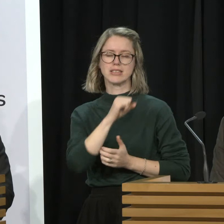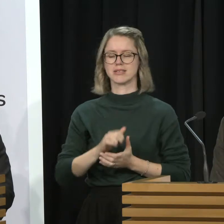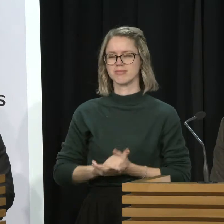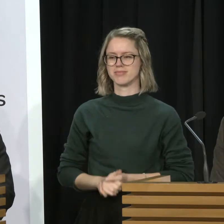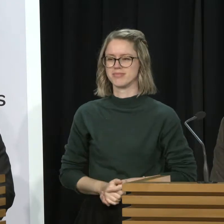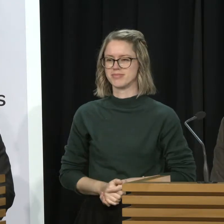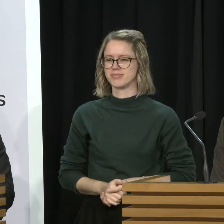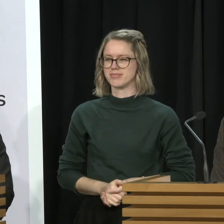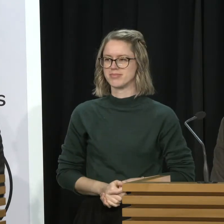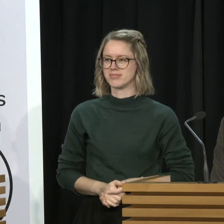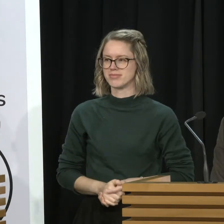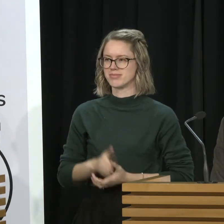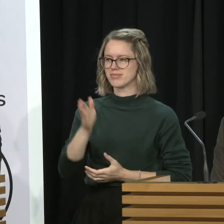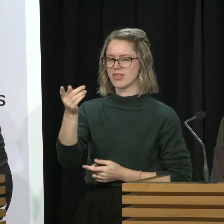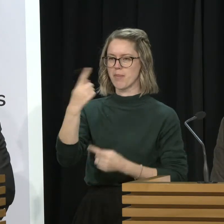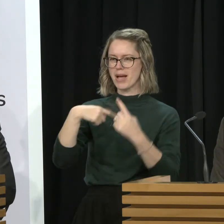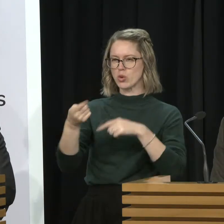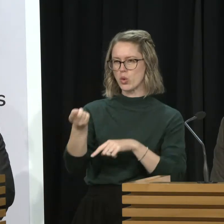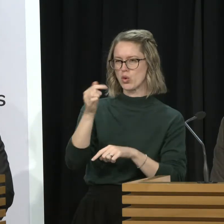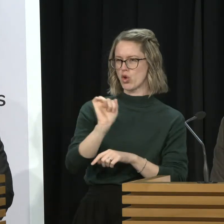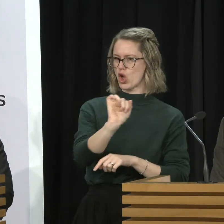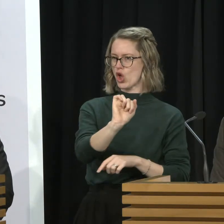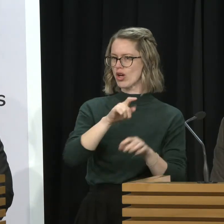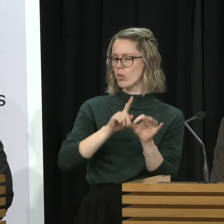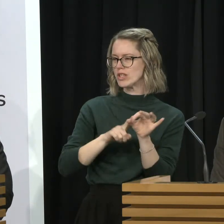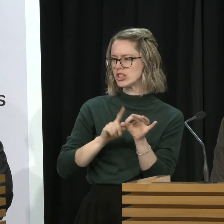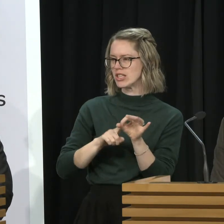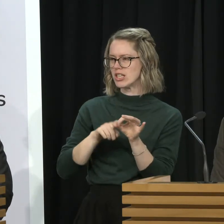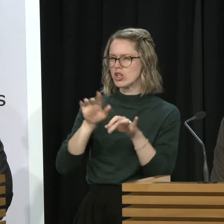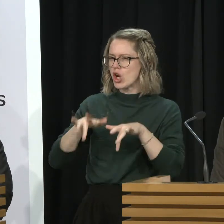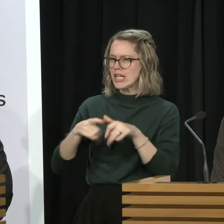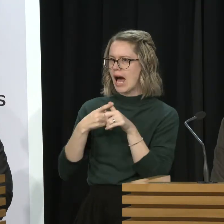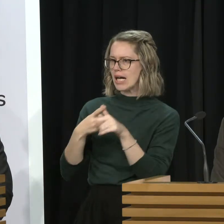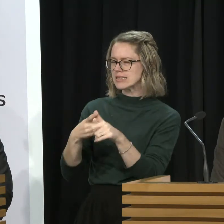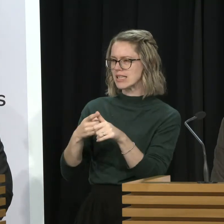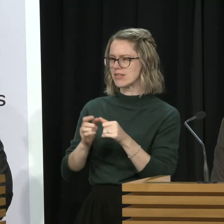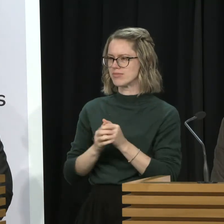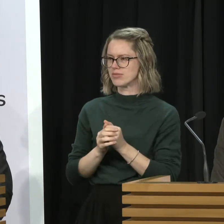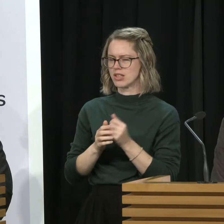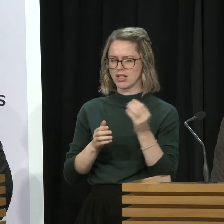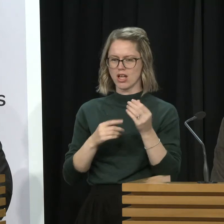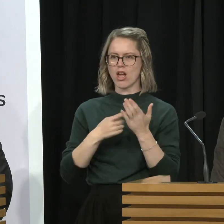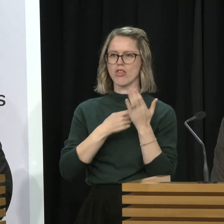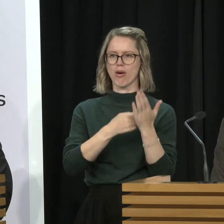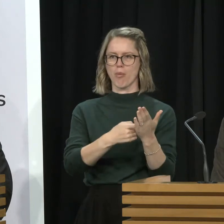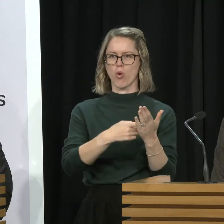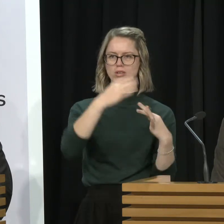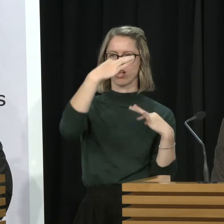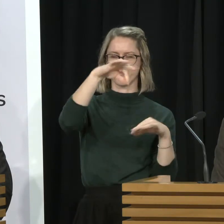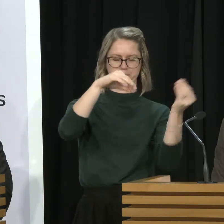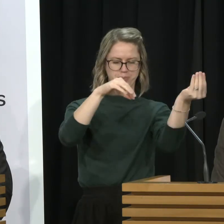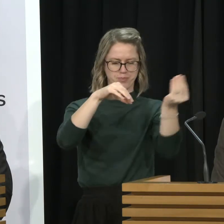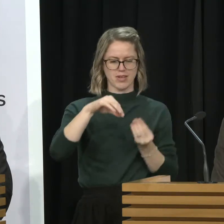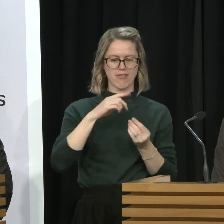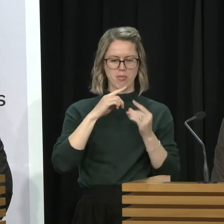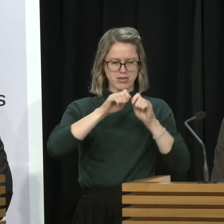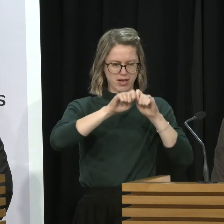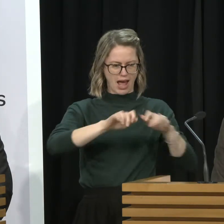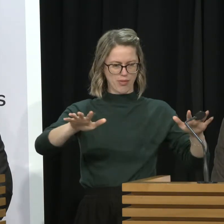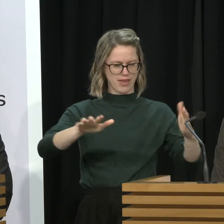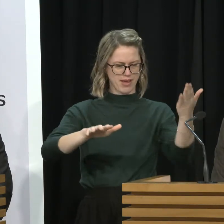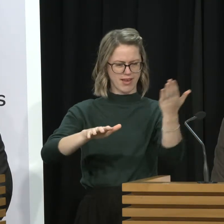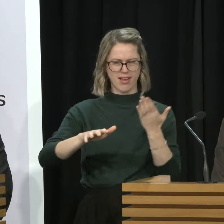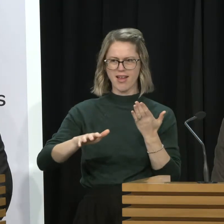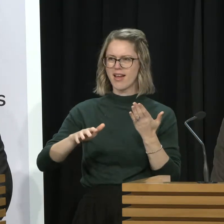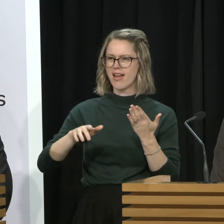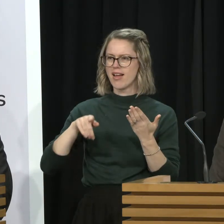Yes. Just back on Amelia's question. I mean, you didn't quite answer it. You've given the report. The information's out there in the public arena.